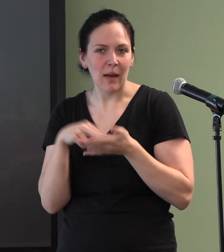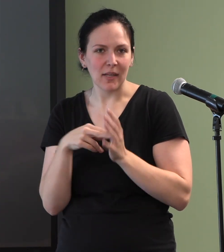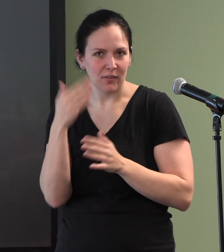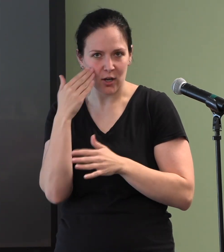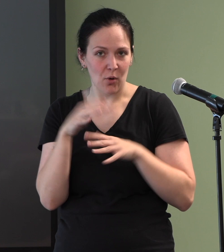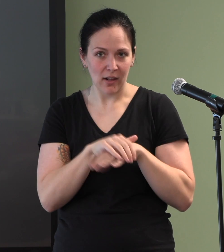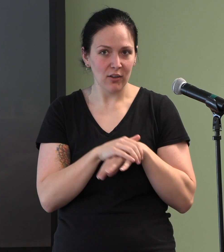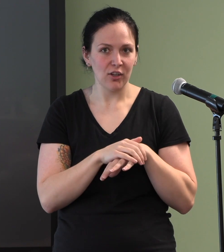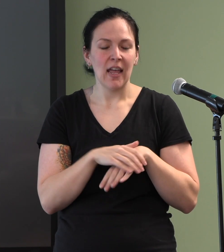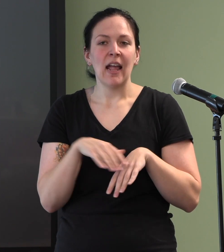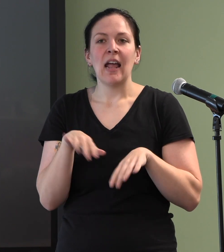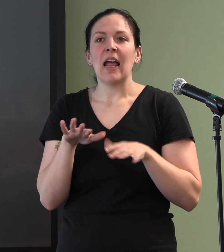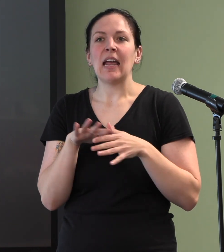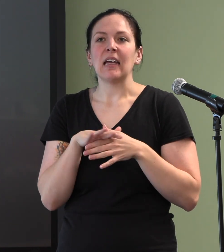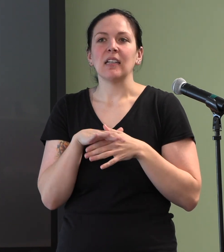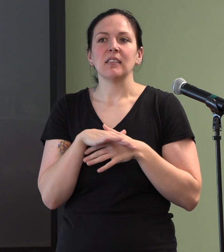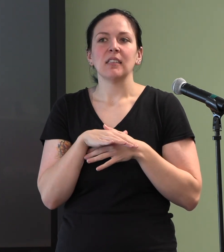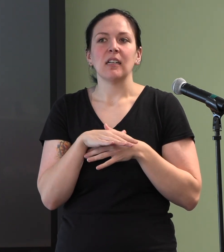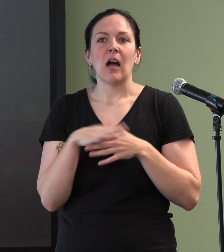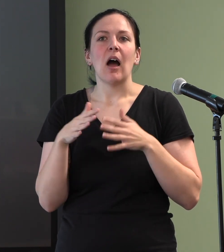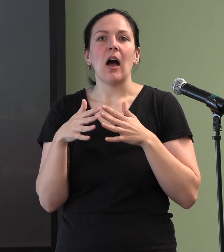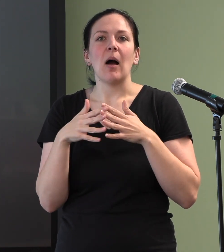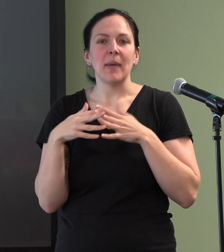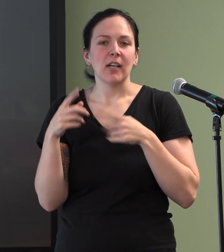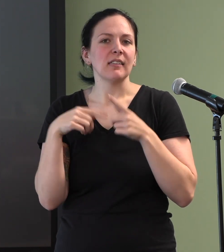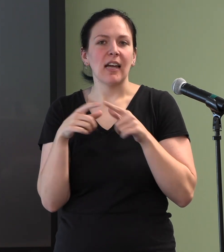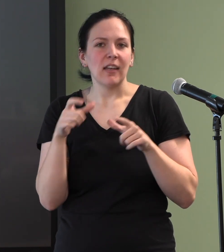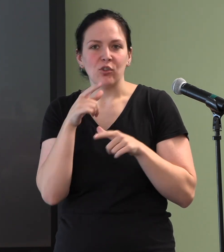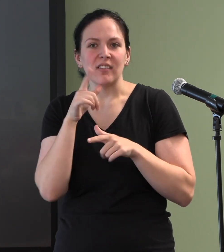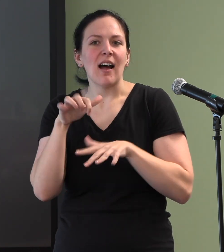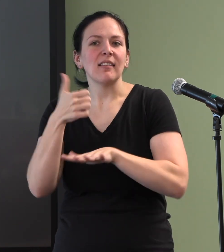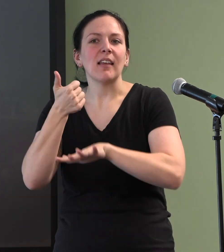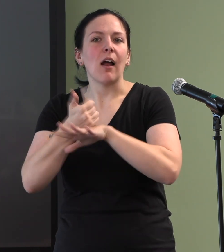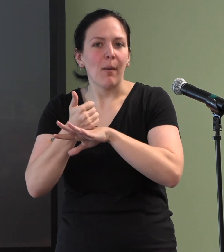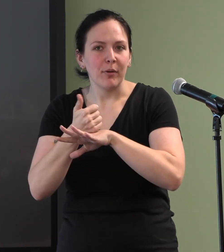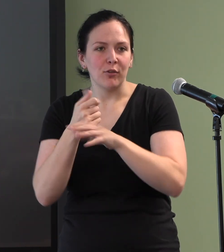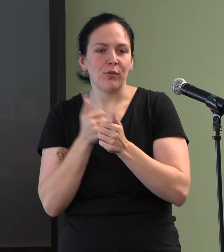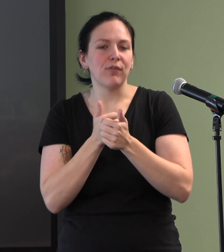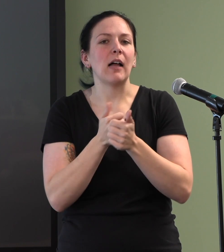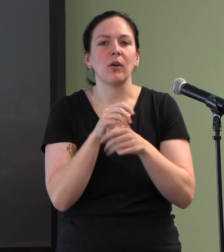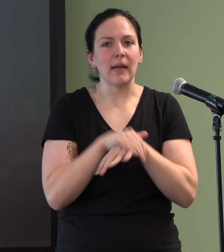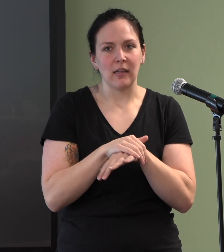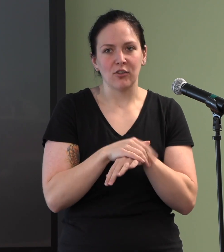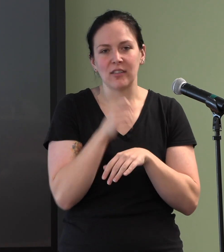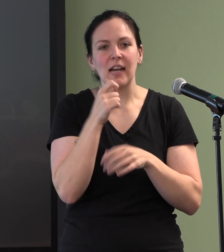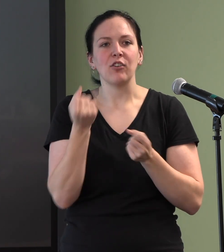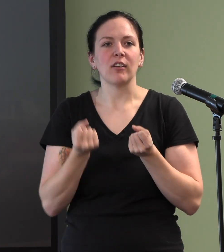mean that they know English. And American Sign Language is not set up to follow English. It's not just